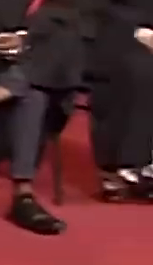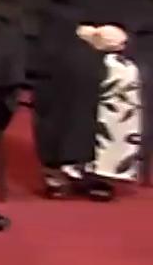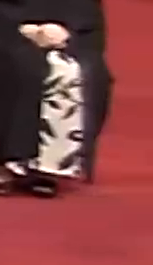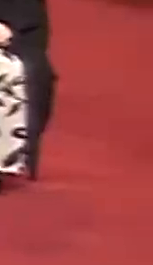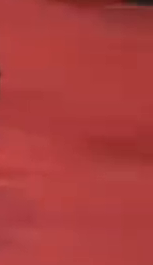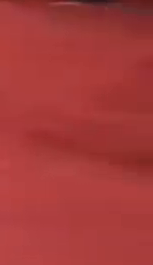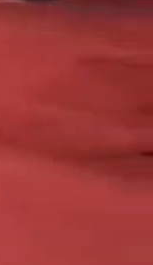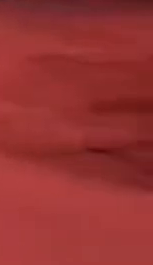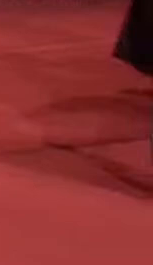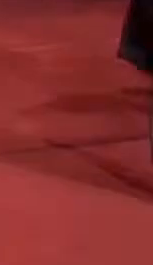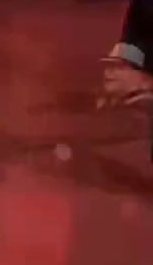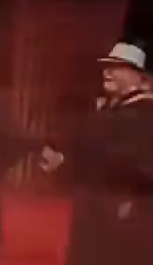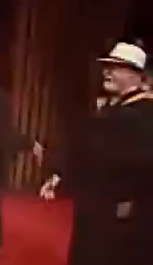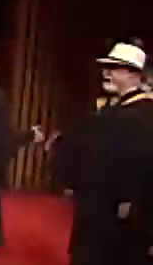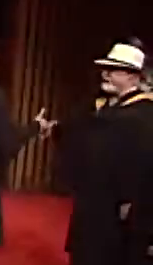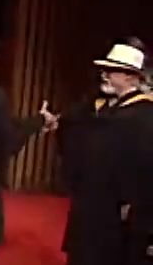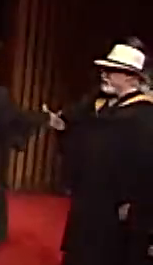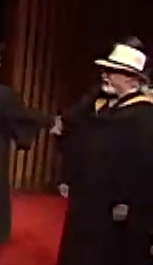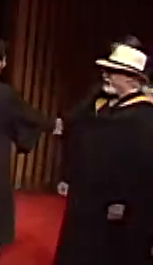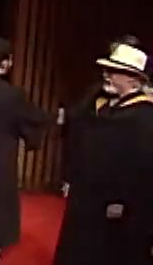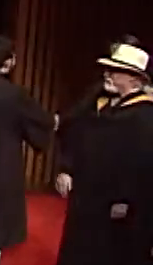Emma Riley.